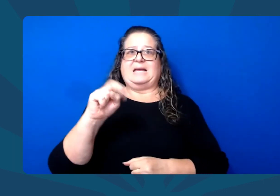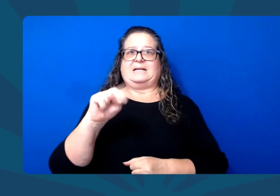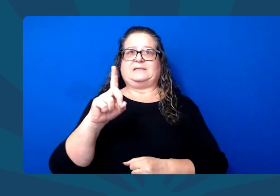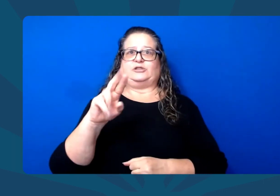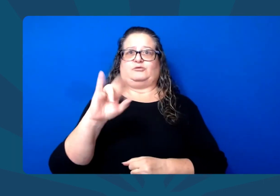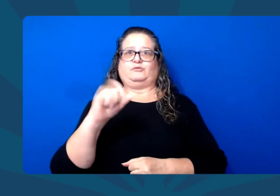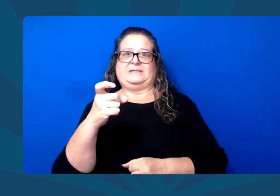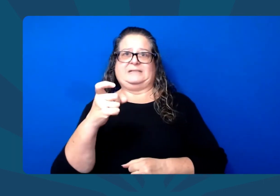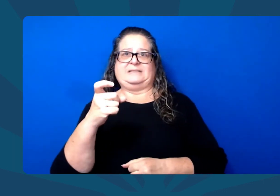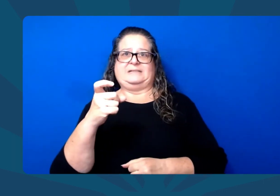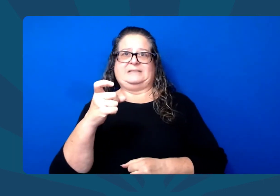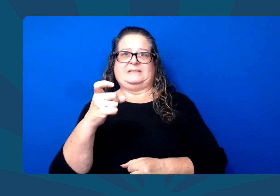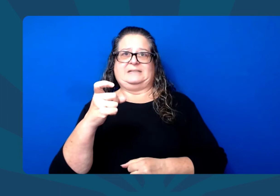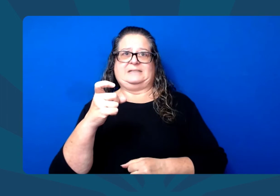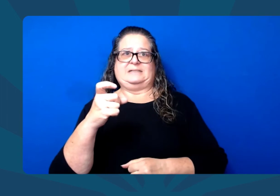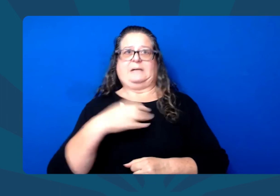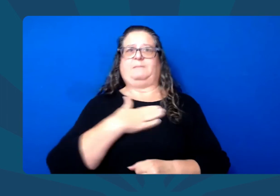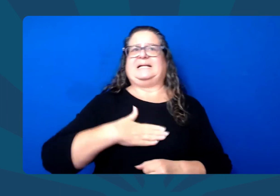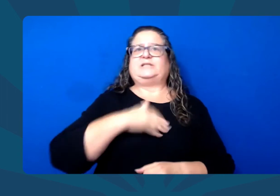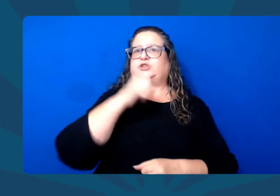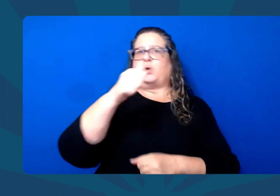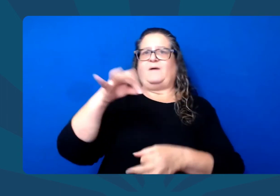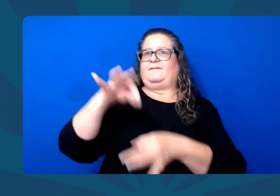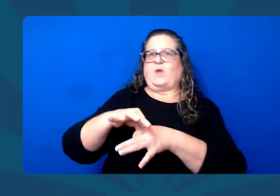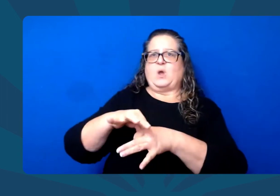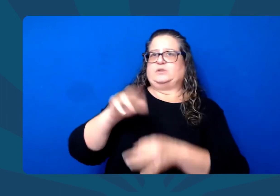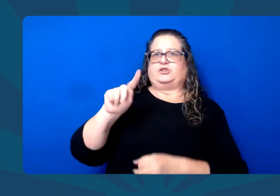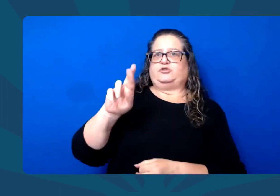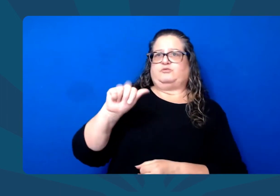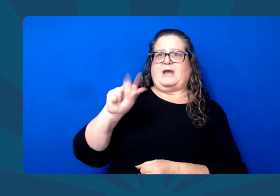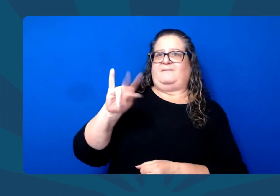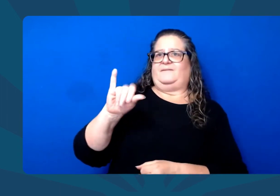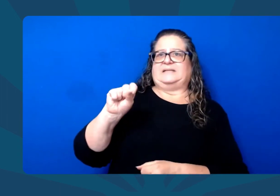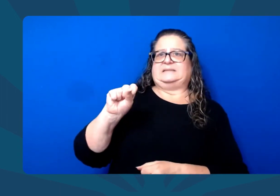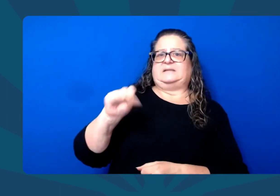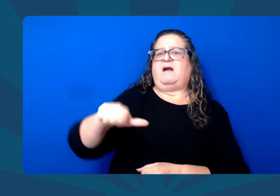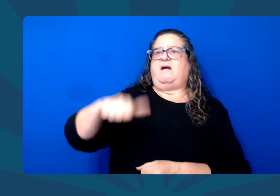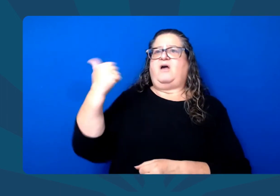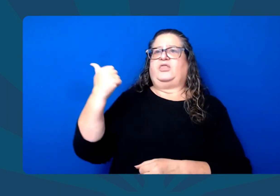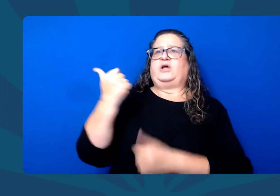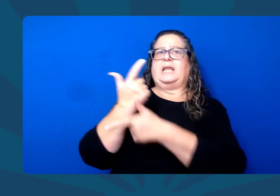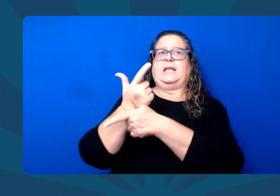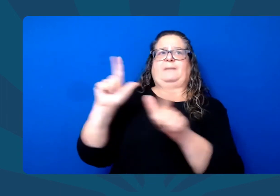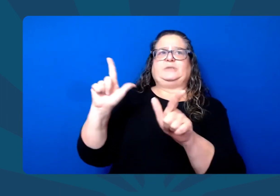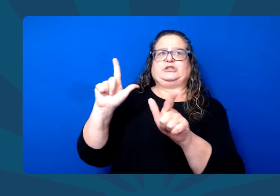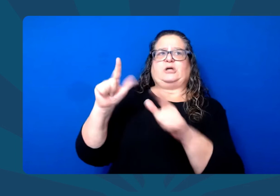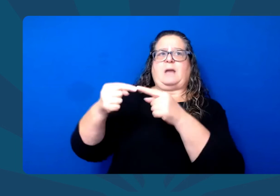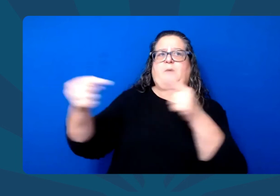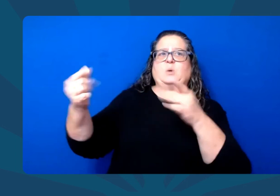Vote Grantham and Hendricks. Please don't elect